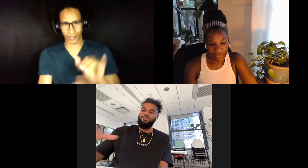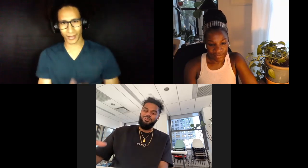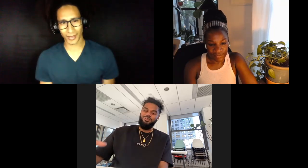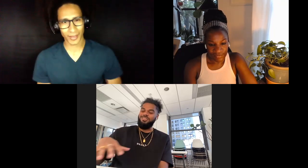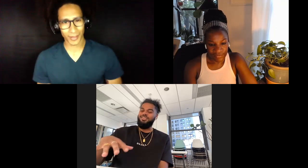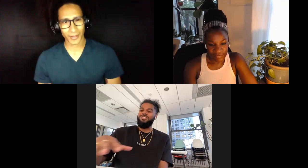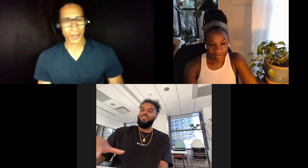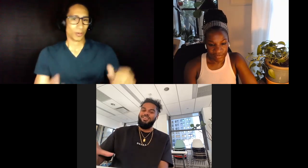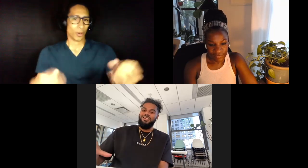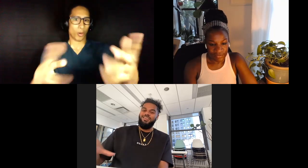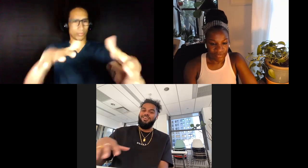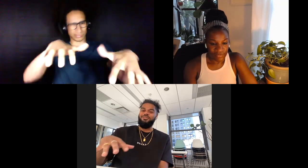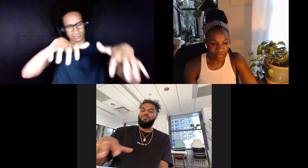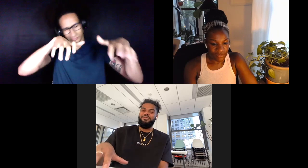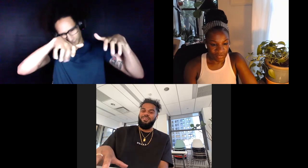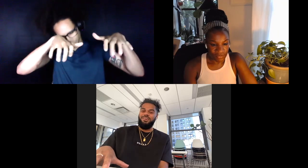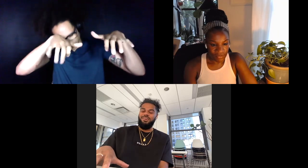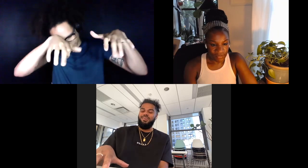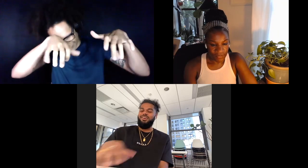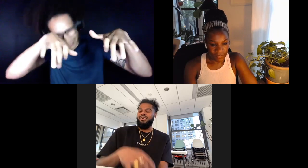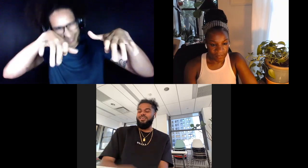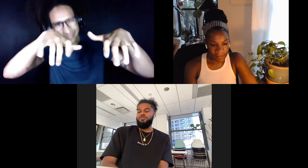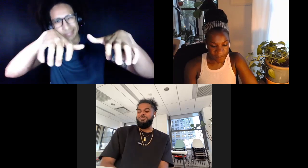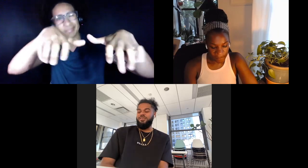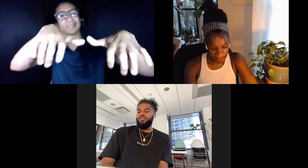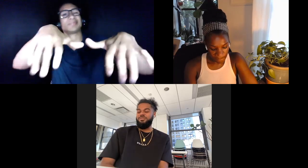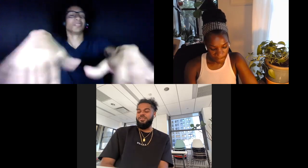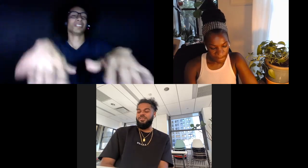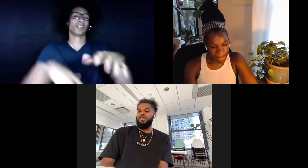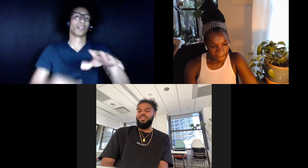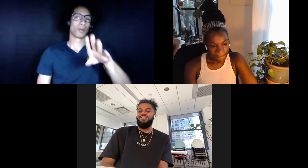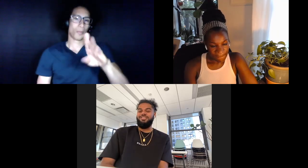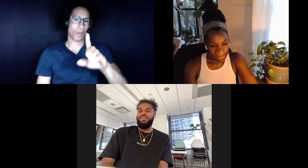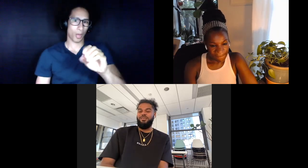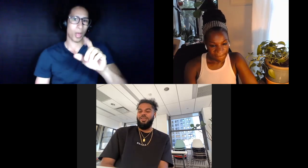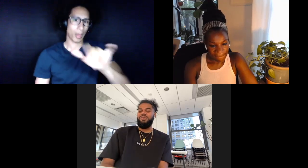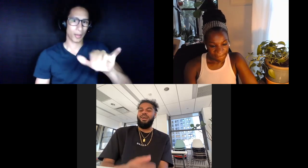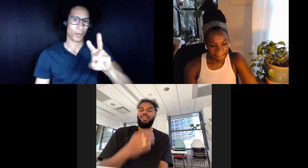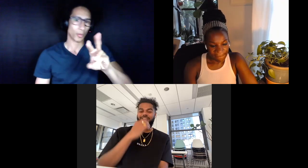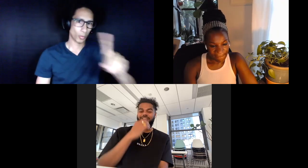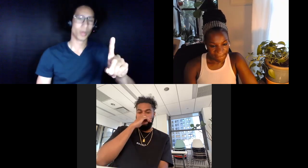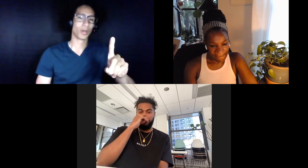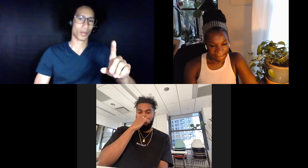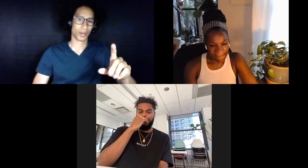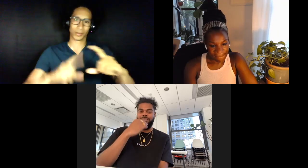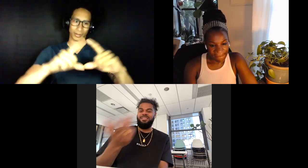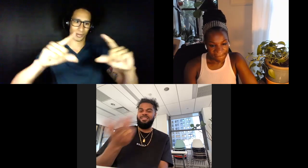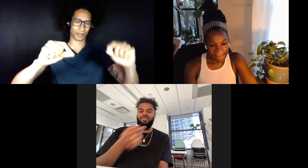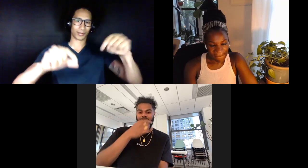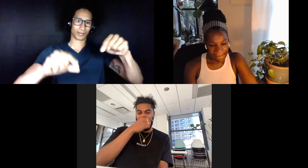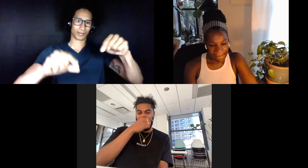briefly introduce both Anik and Clover by reading their bios. We'll bring them on screen and then we'll get started.